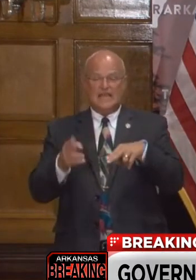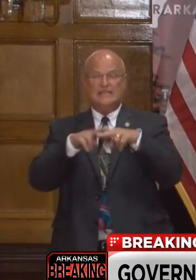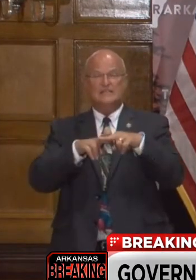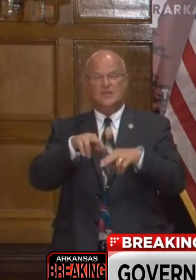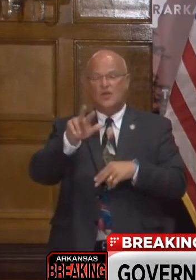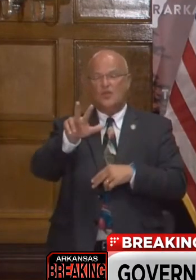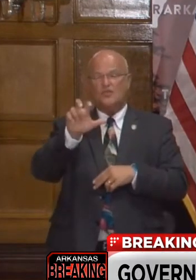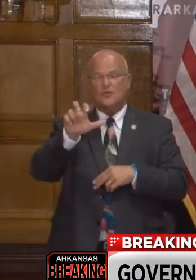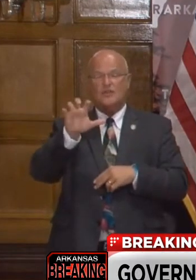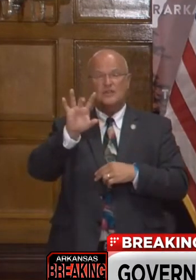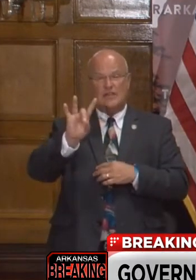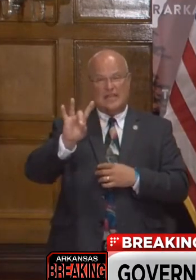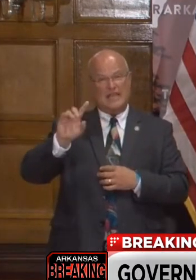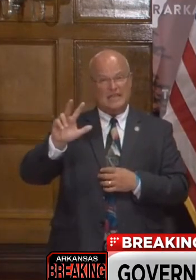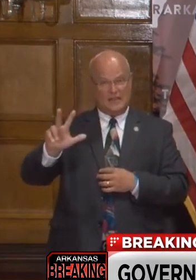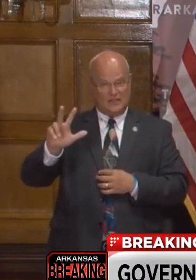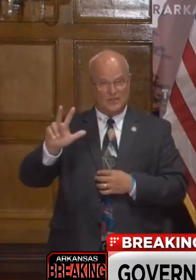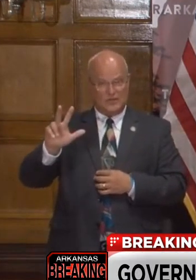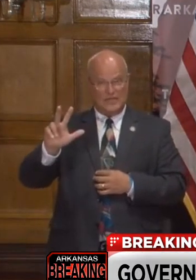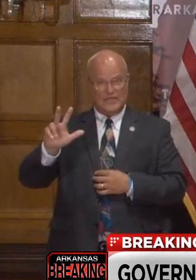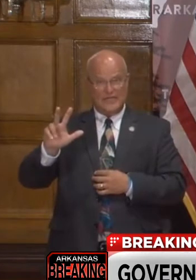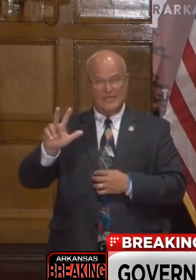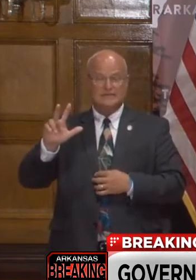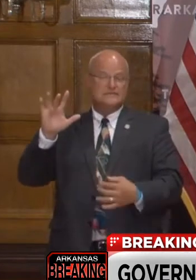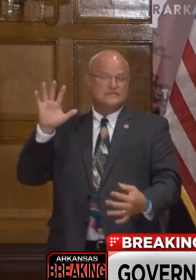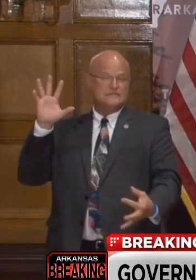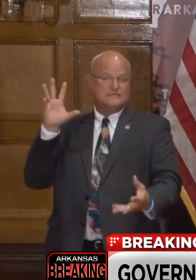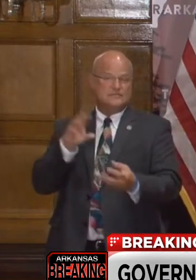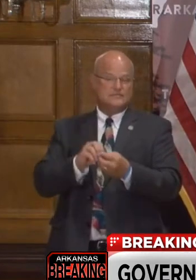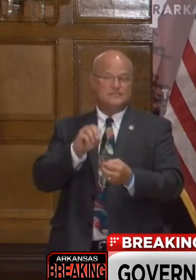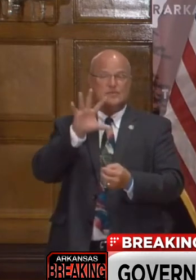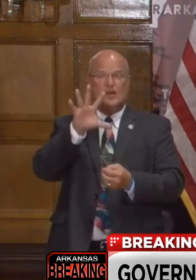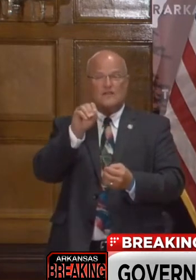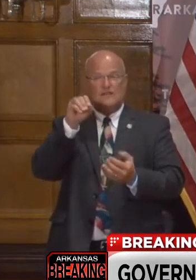additional 383 cases. That brings us to